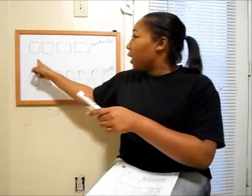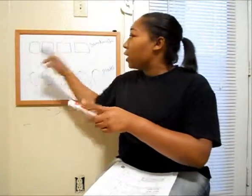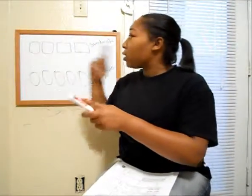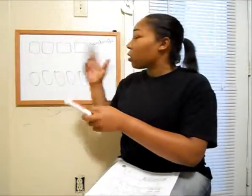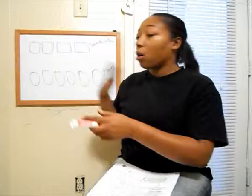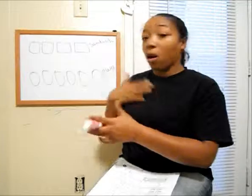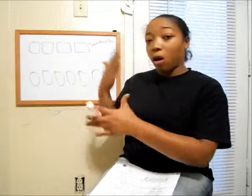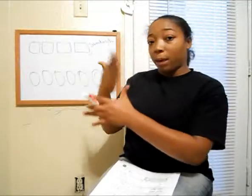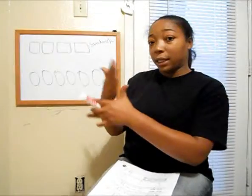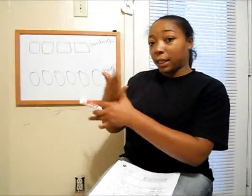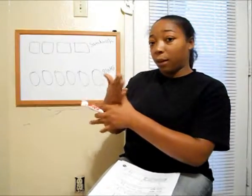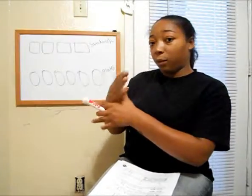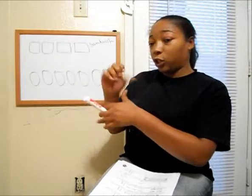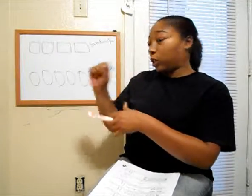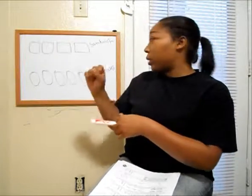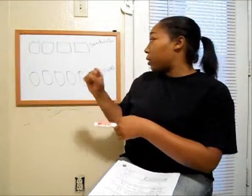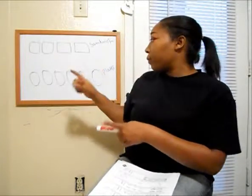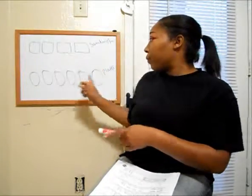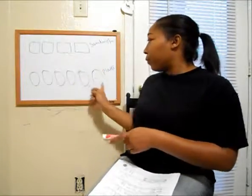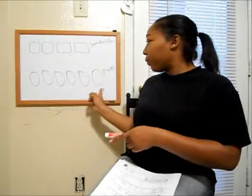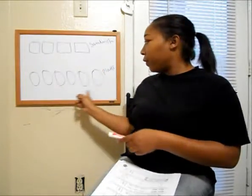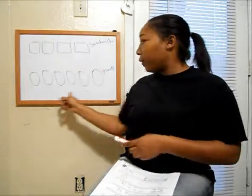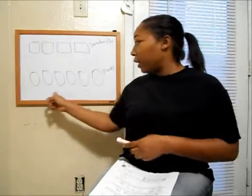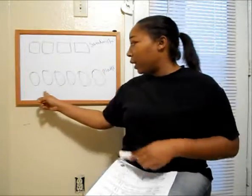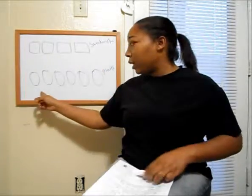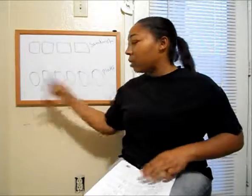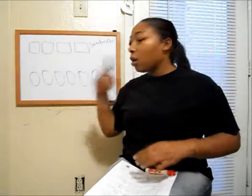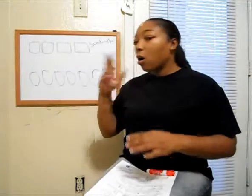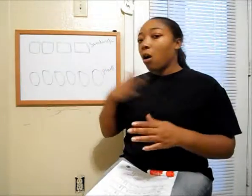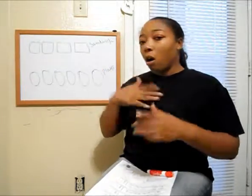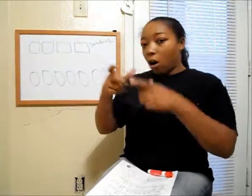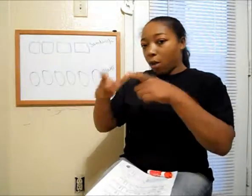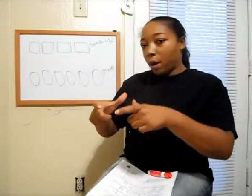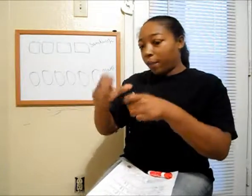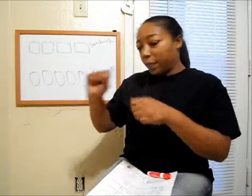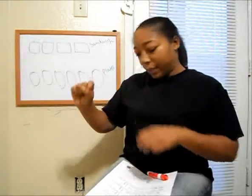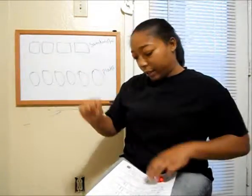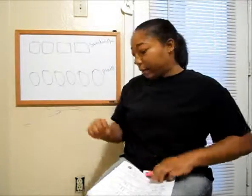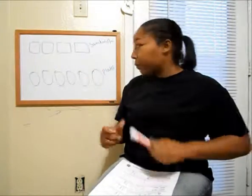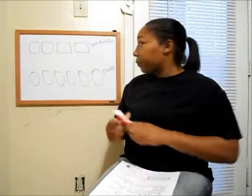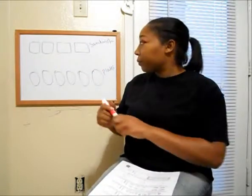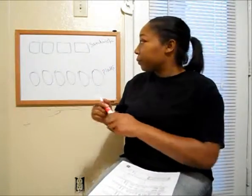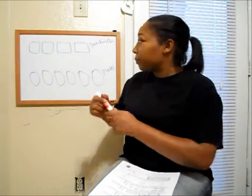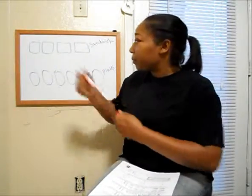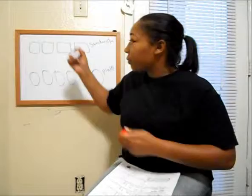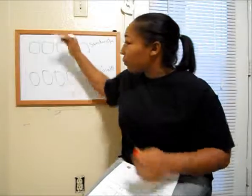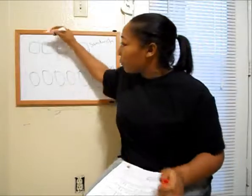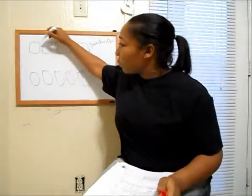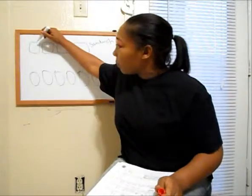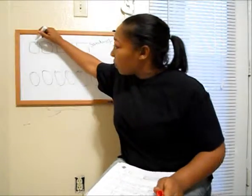these are my sandwiches. These are my plates.